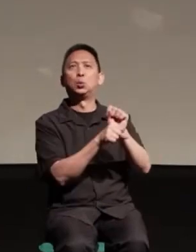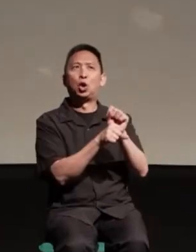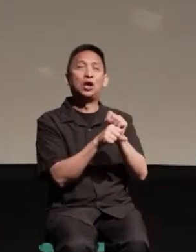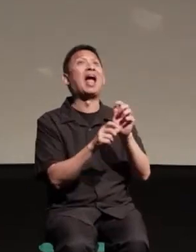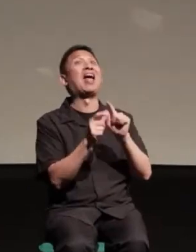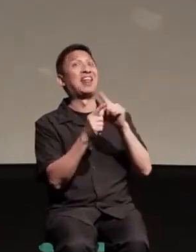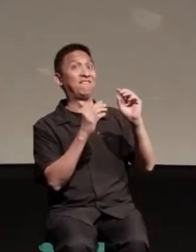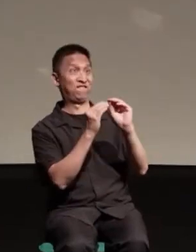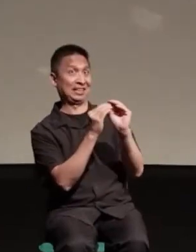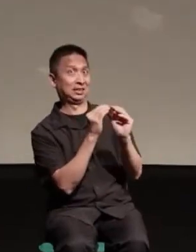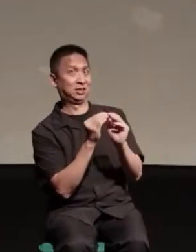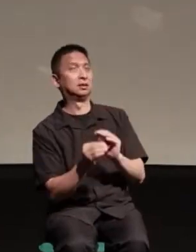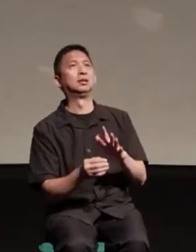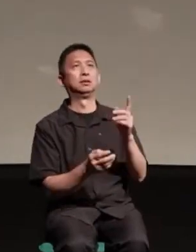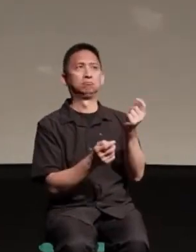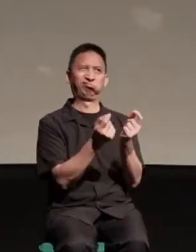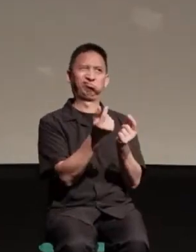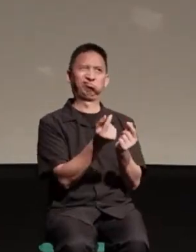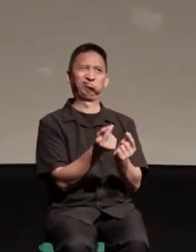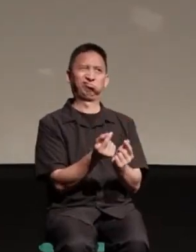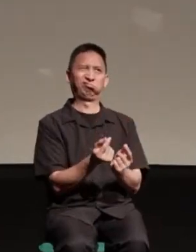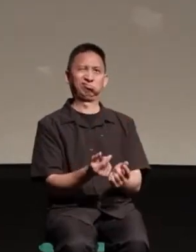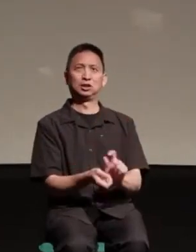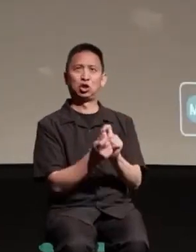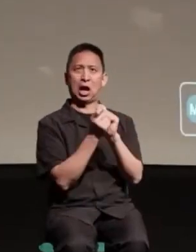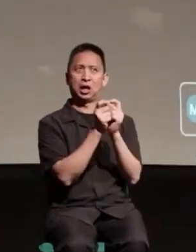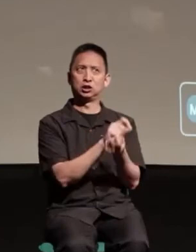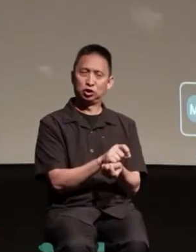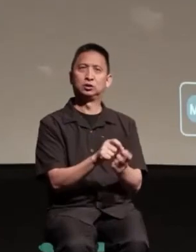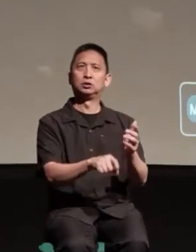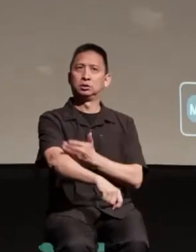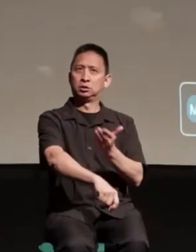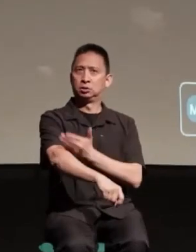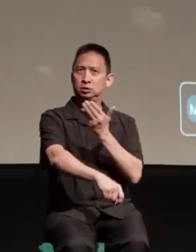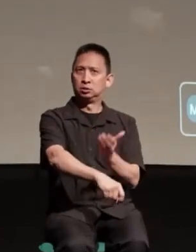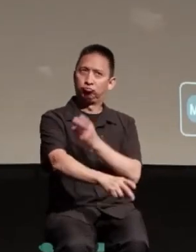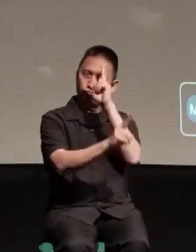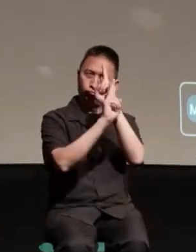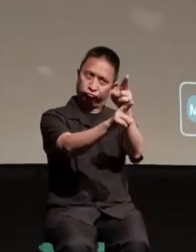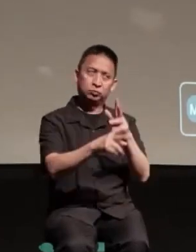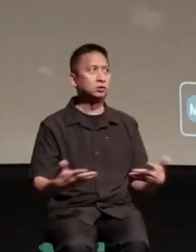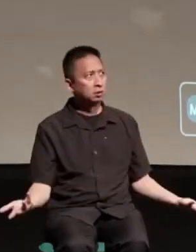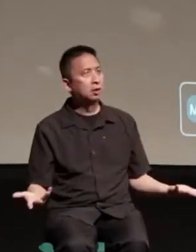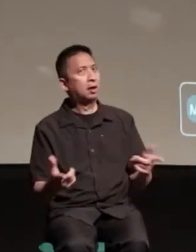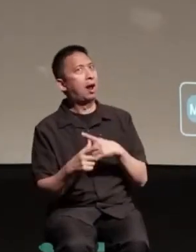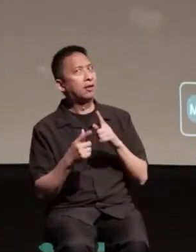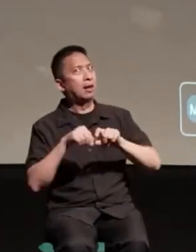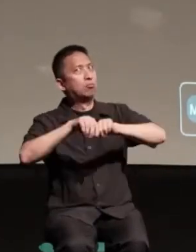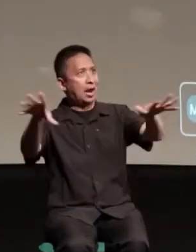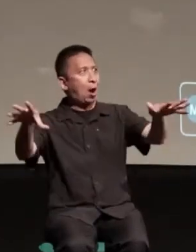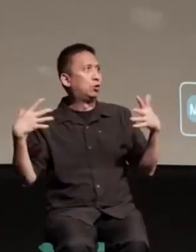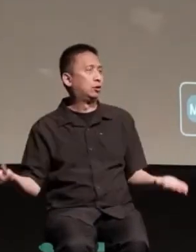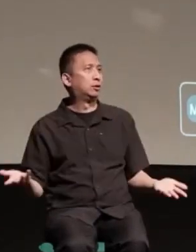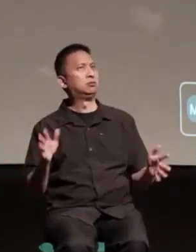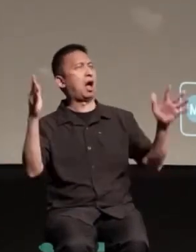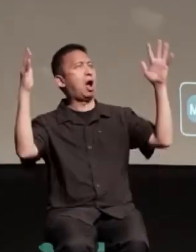in marketing. Let's do some of that work in terms of being innovative and test the theory. So I think there's an opportunity to revisit a lot of